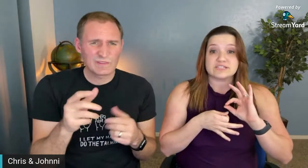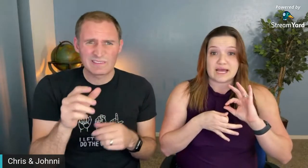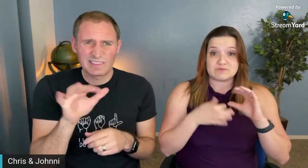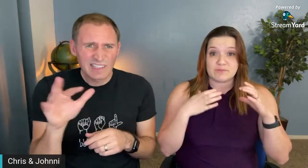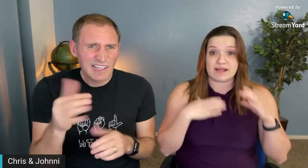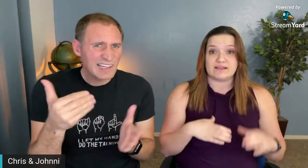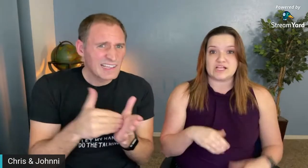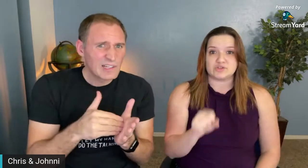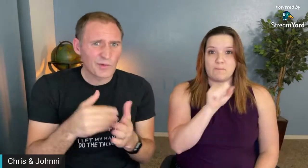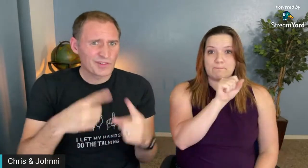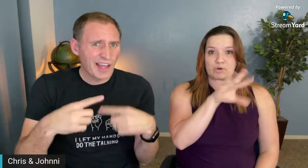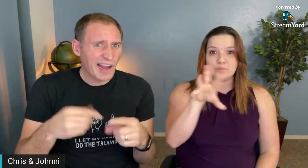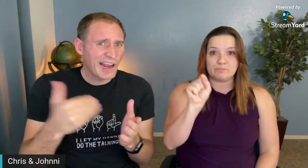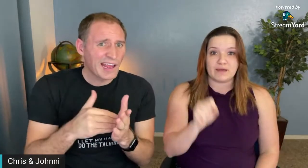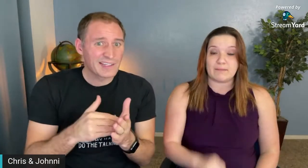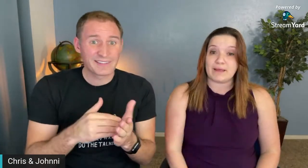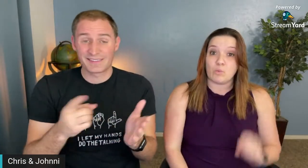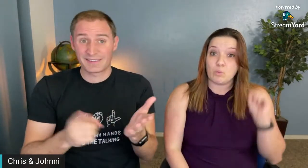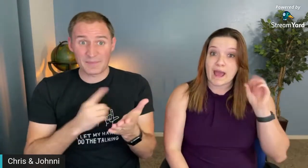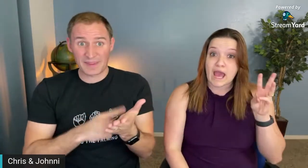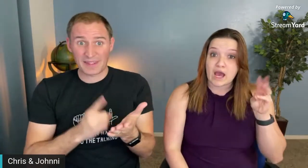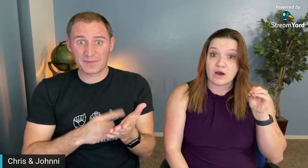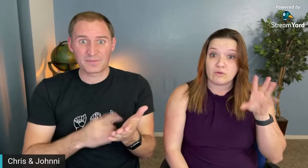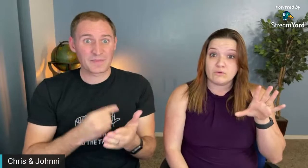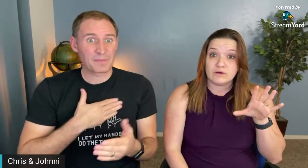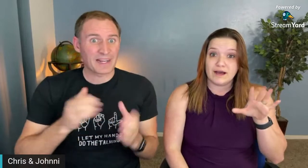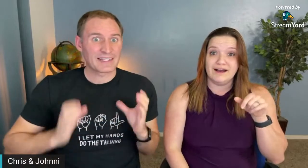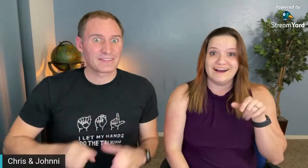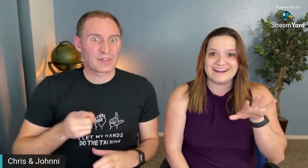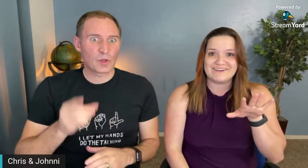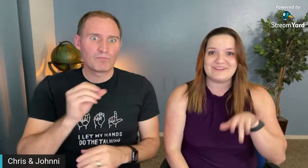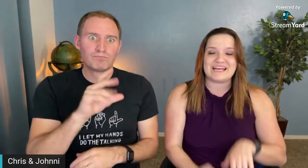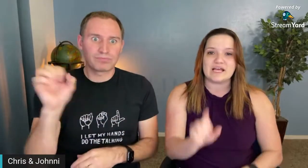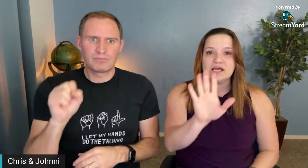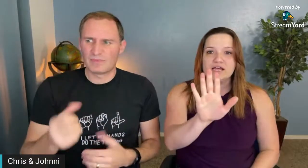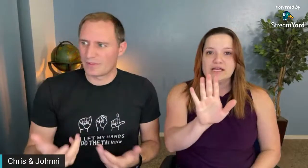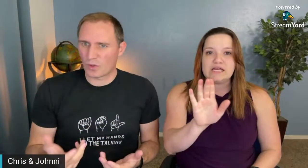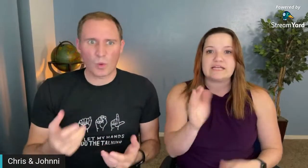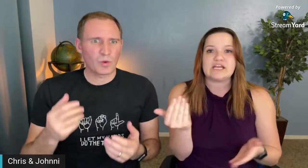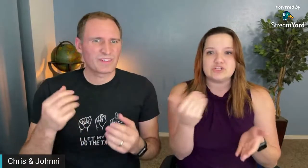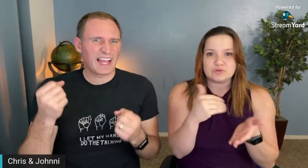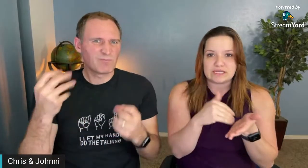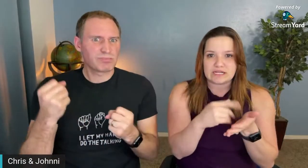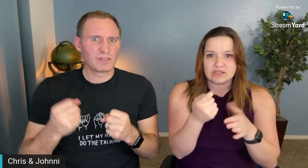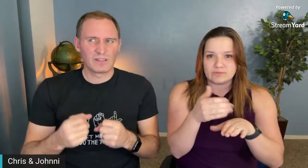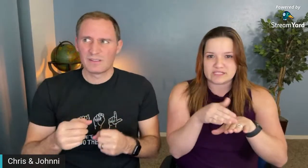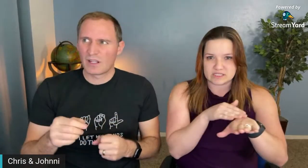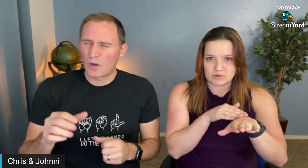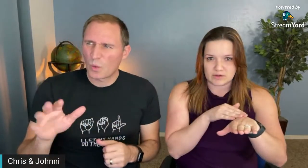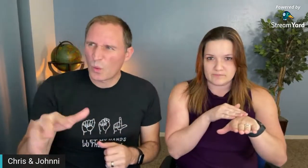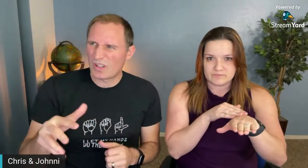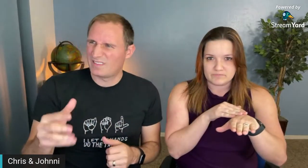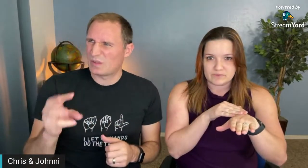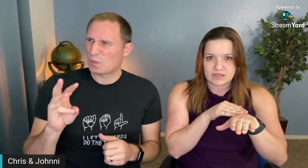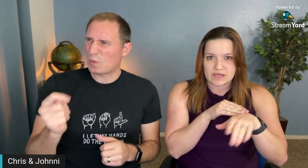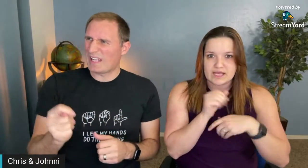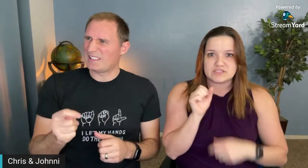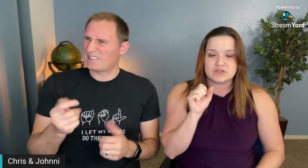times where my clients will go, and I'm like, wow. And I'm like, can you do it again? A little bit slower. And so